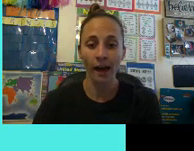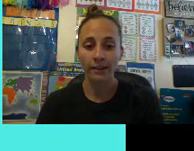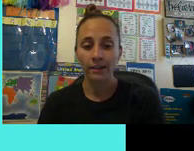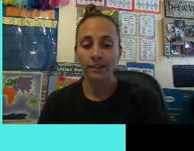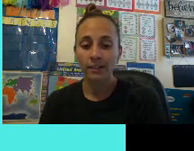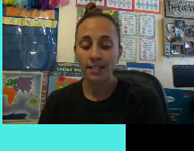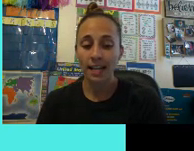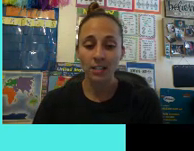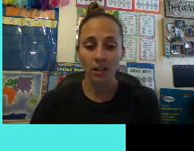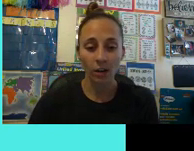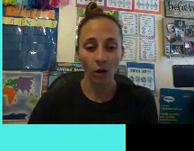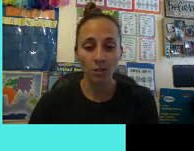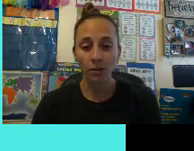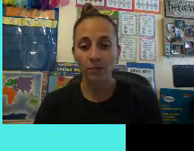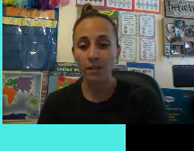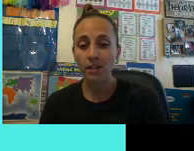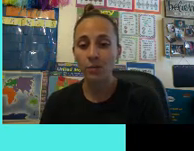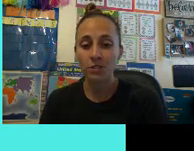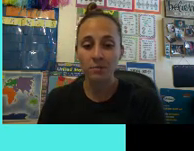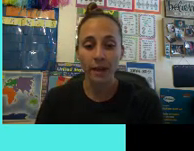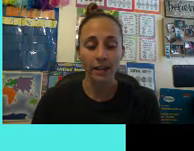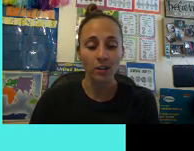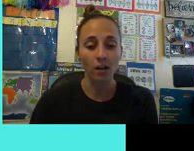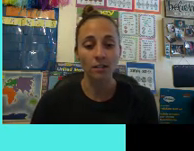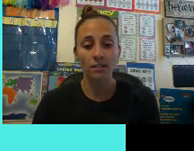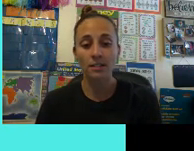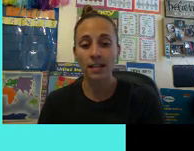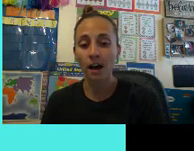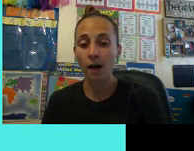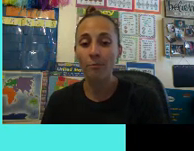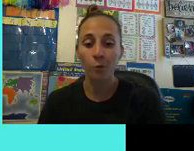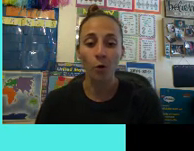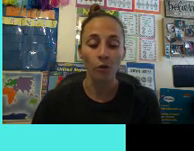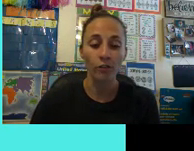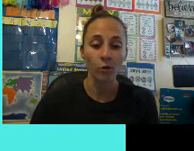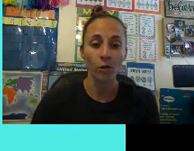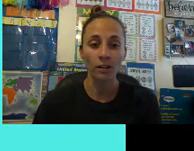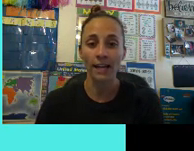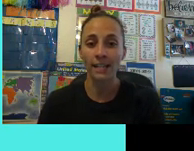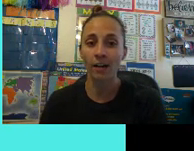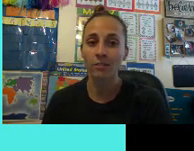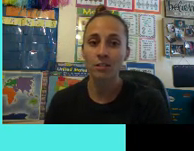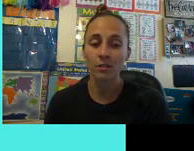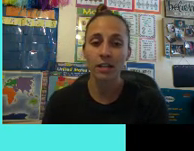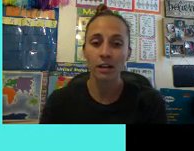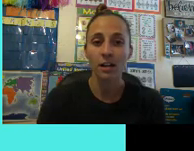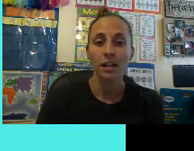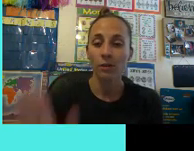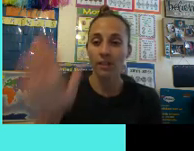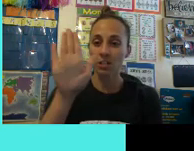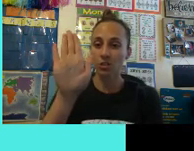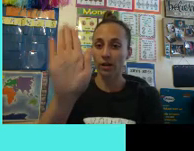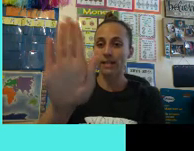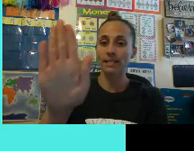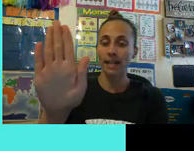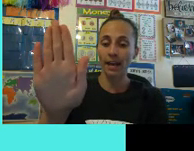spot. Signs also can be used to make dog sit up, roll over, or lie down. So here, what